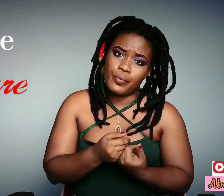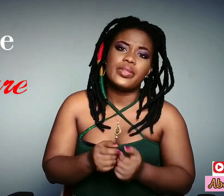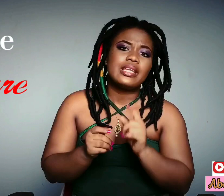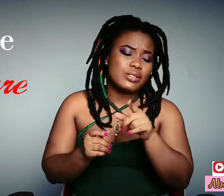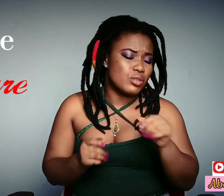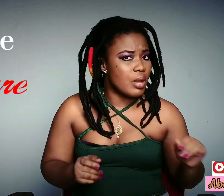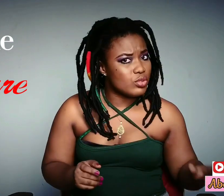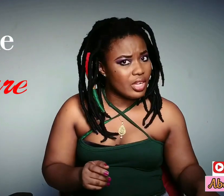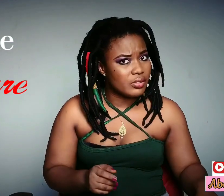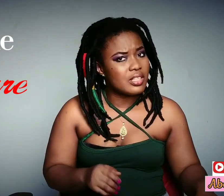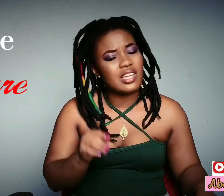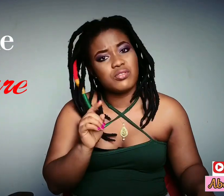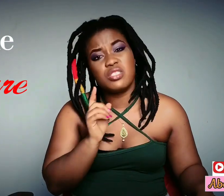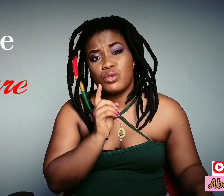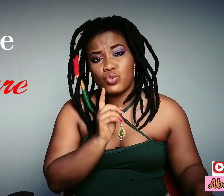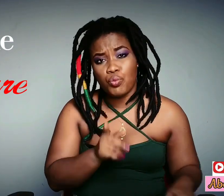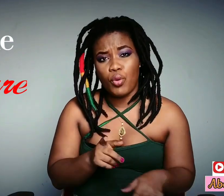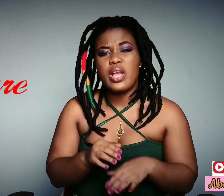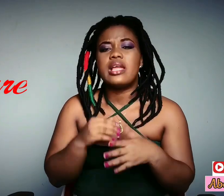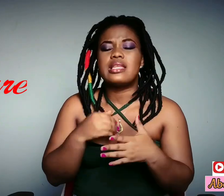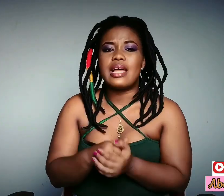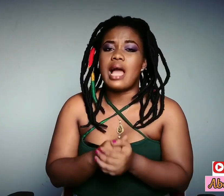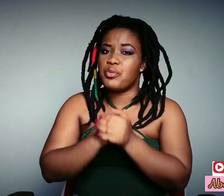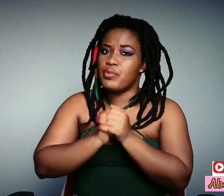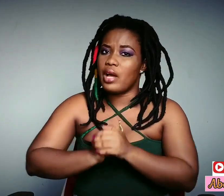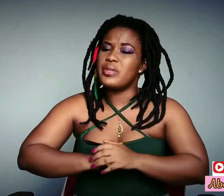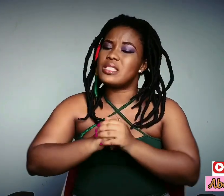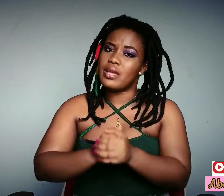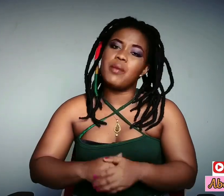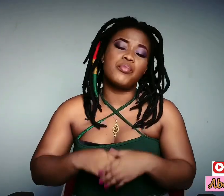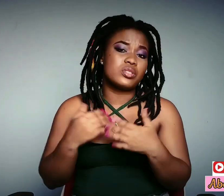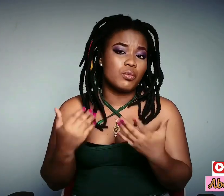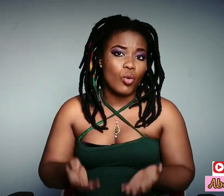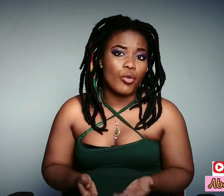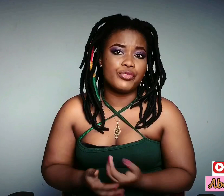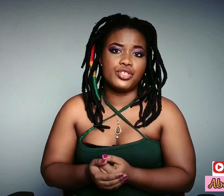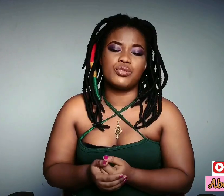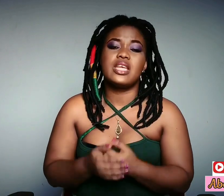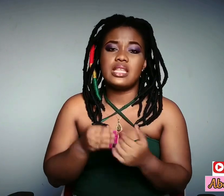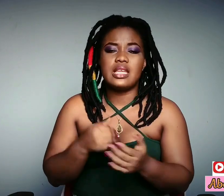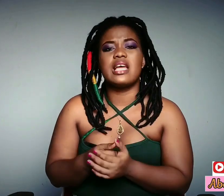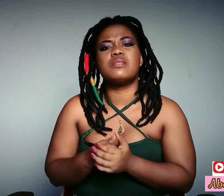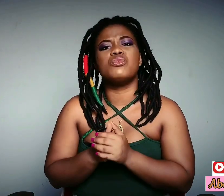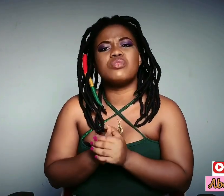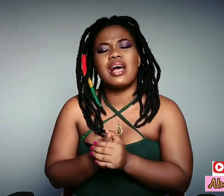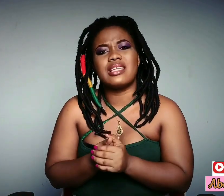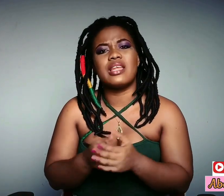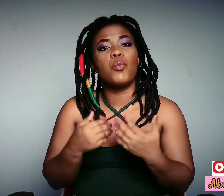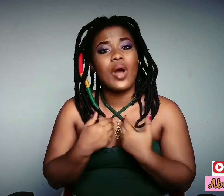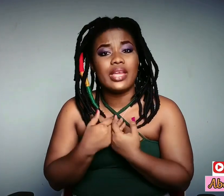so na subscribe to channel na channel ntimi ntumpo na abibia ntimi post more videos ye ntimi so ade na emwa